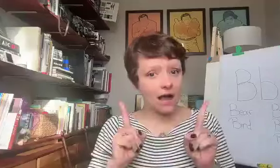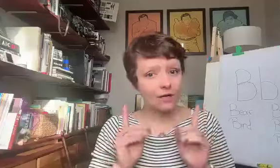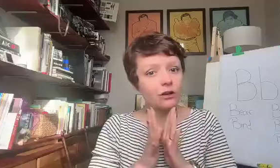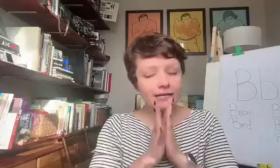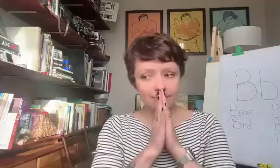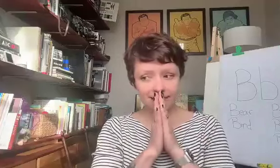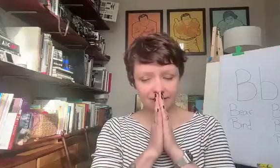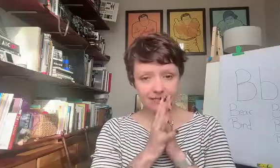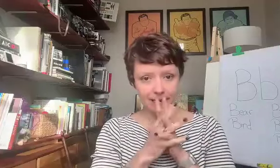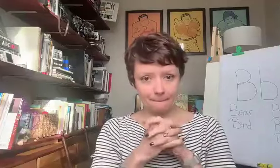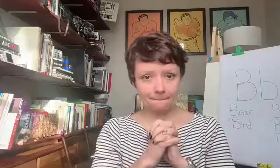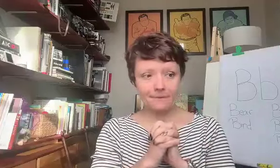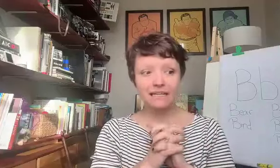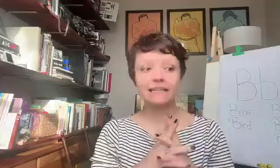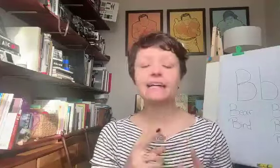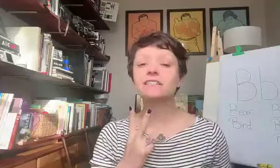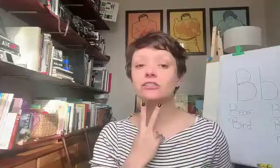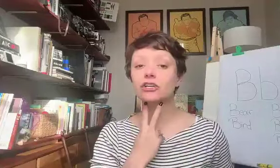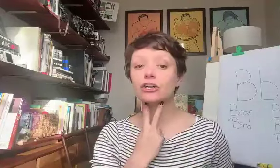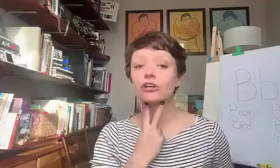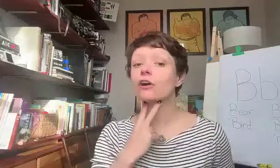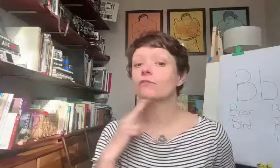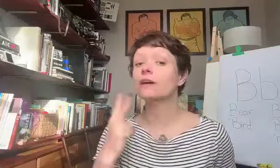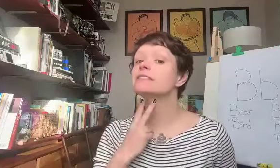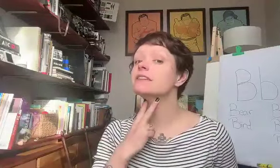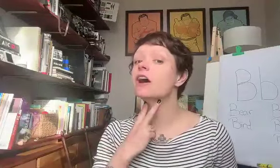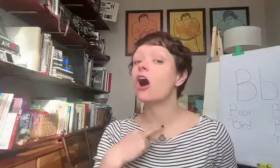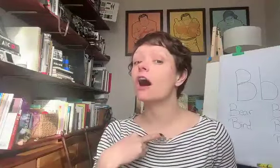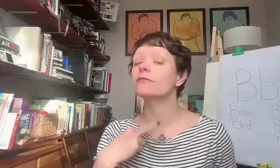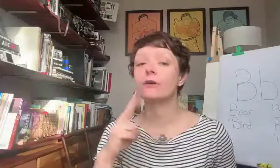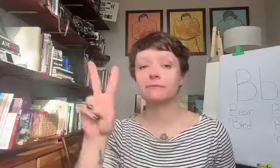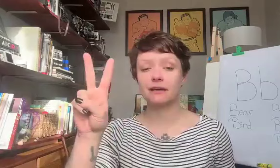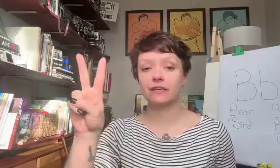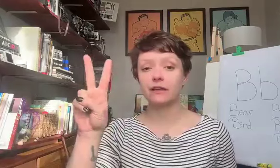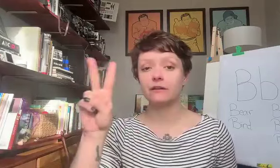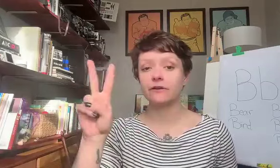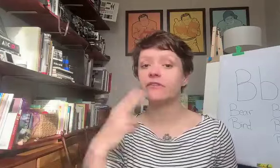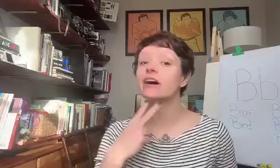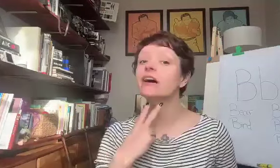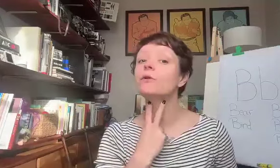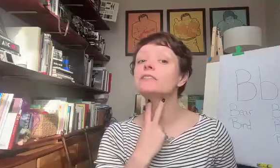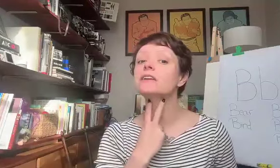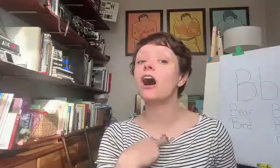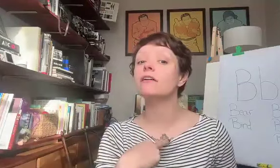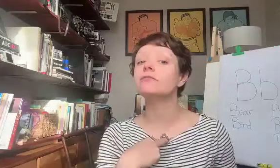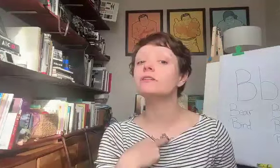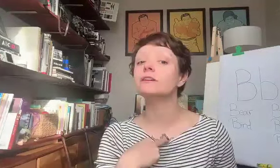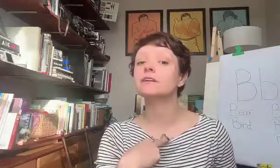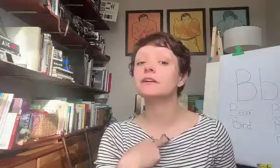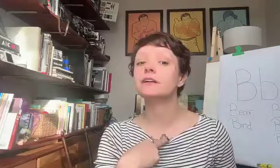want to try something different today. Let's turn our voice off. Ready? Make a V. Ba ba ba. Voice off.